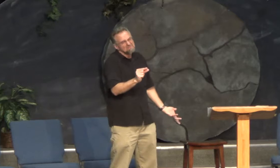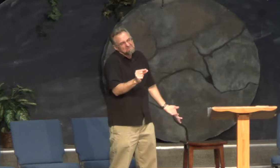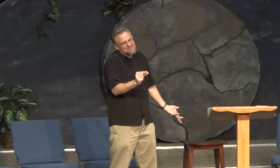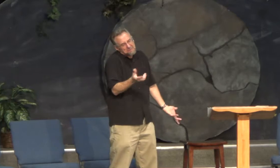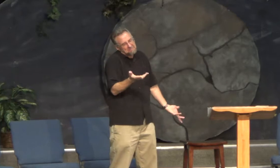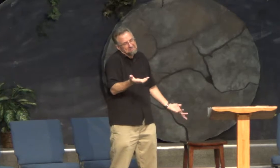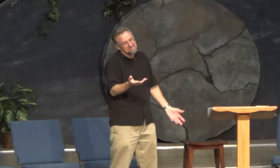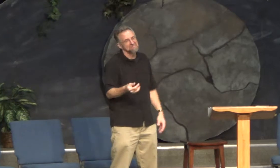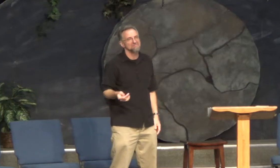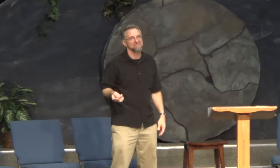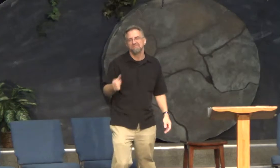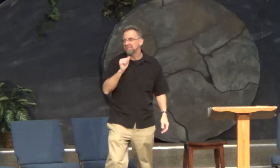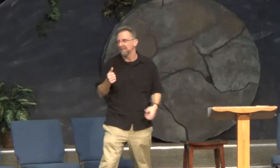were forgiven for nothing.